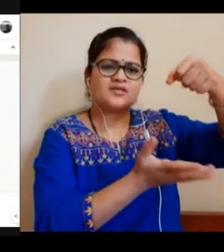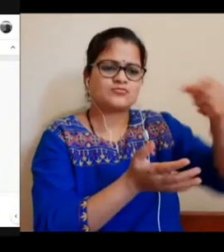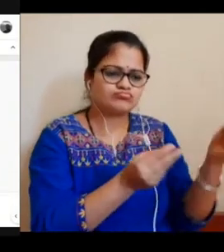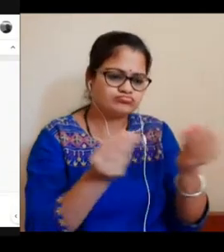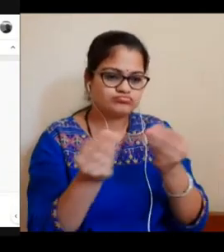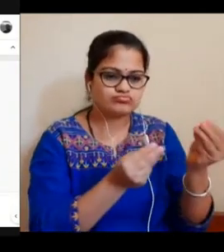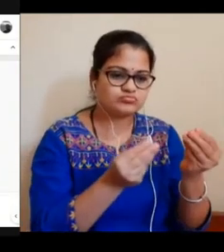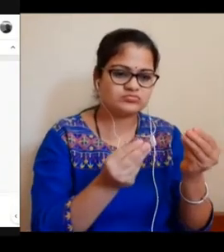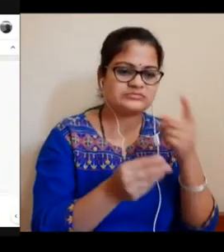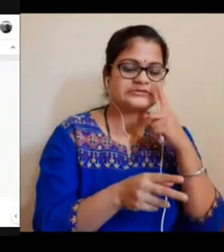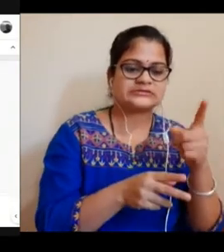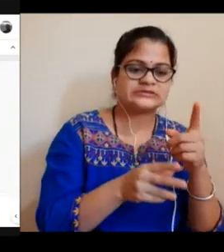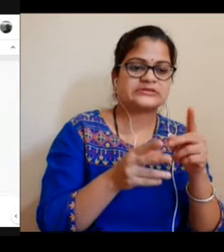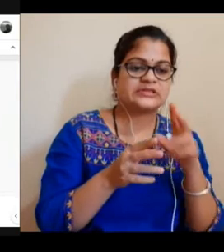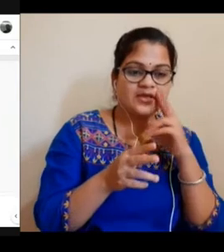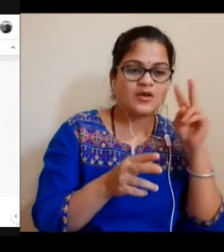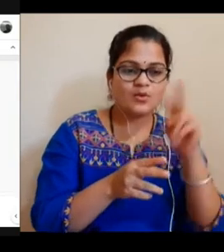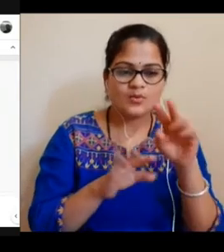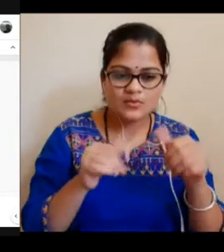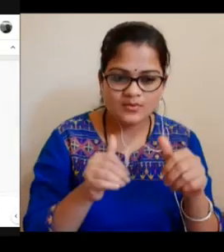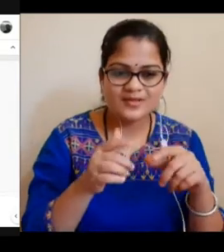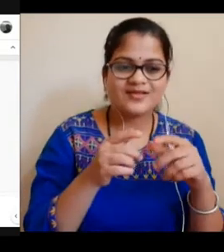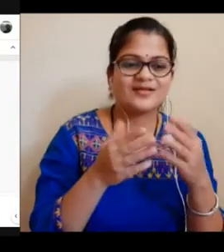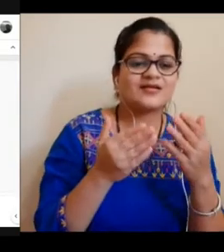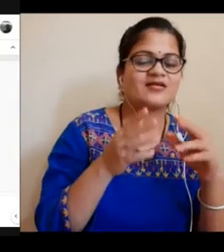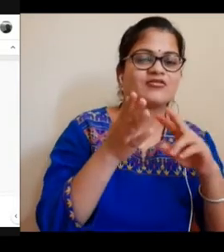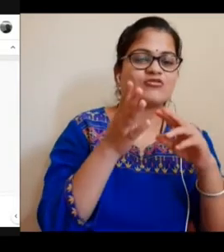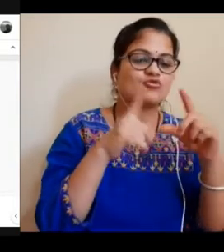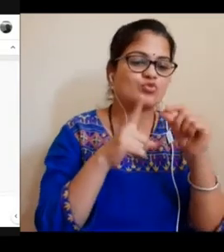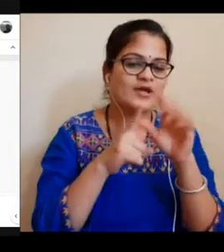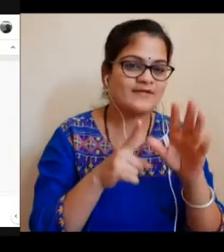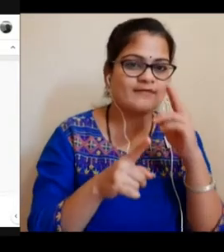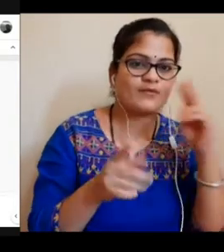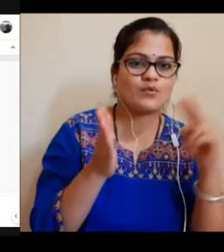can you hope you're able to see Manju and Veena are doing that.